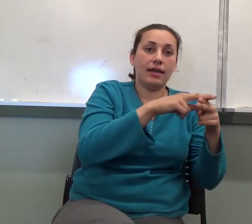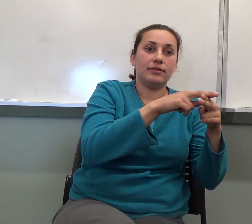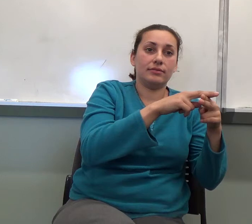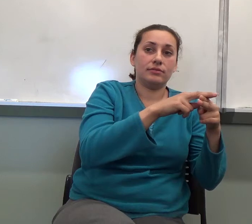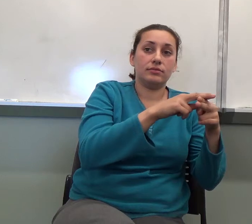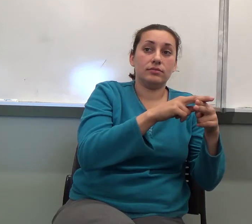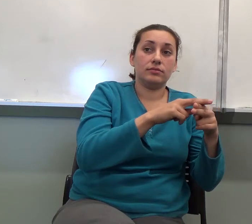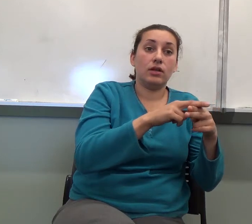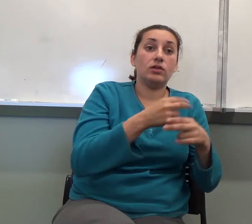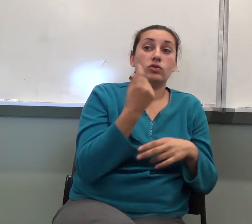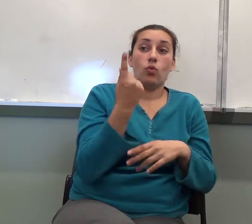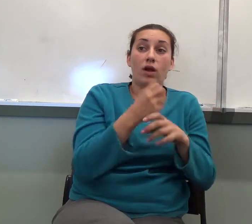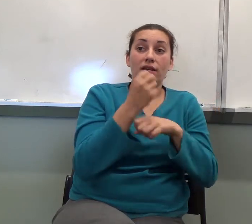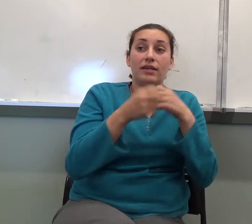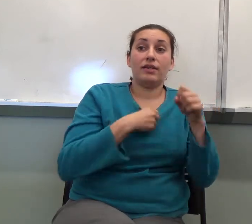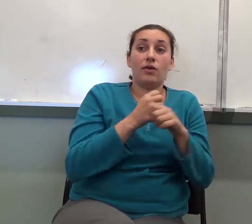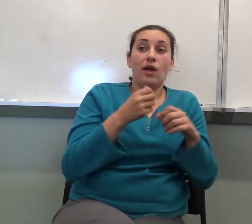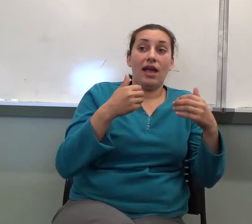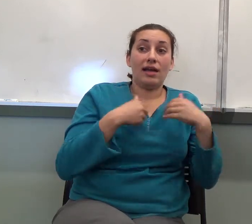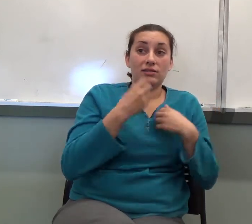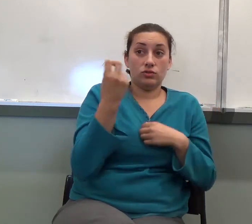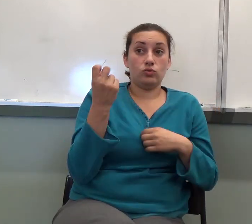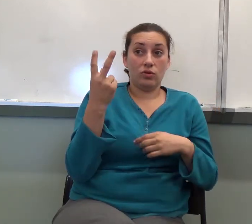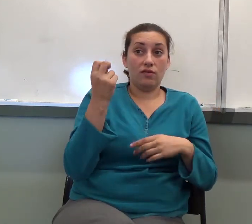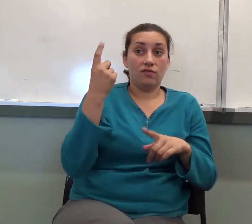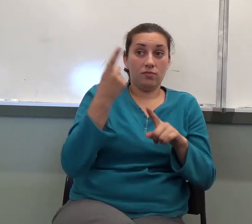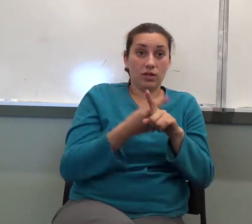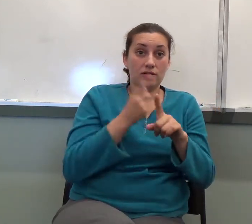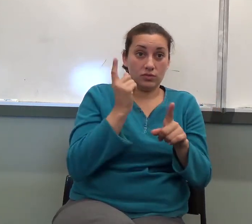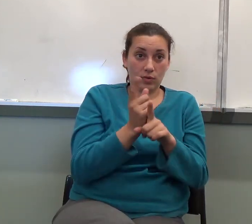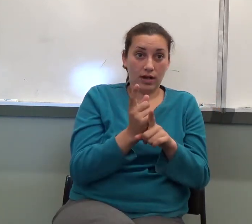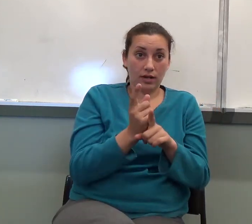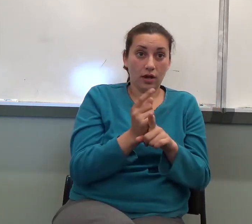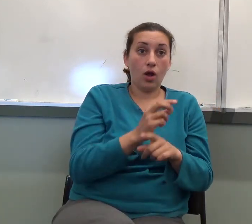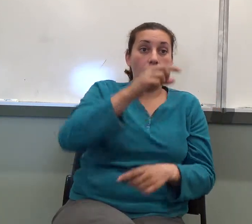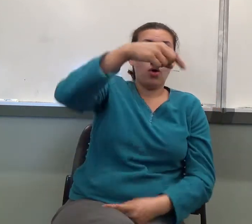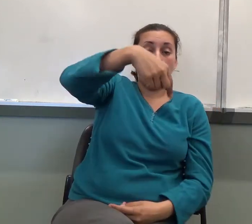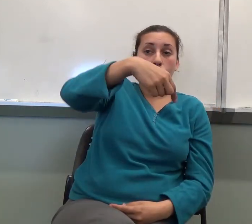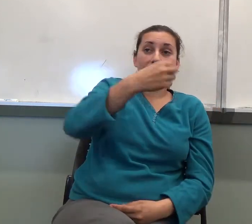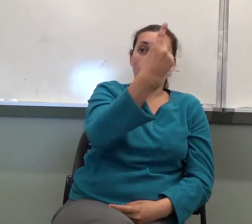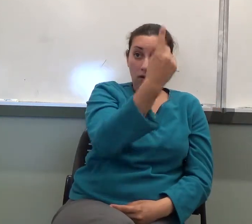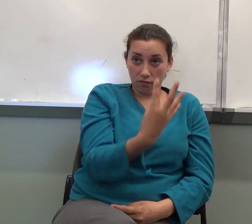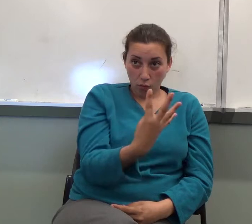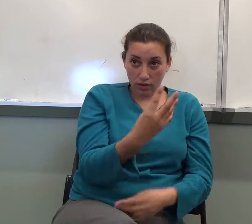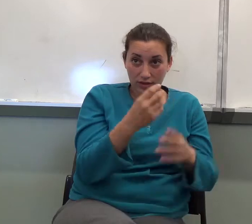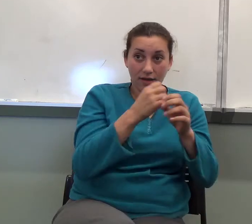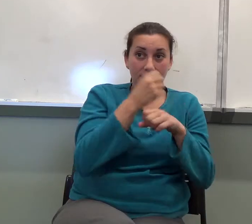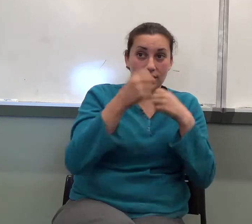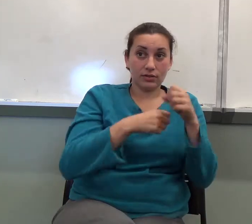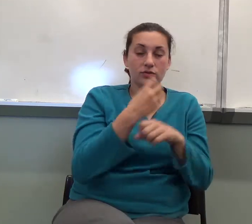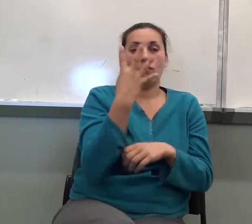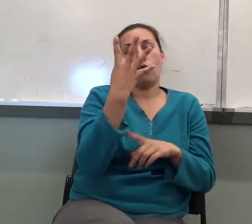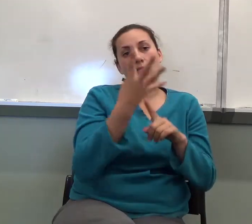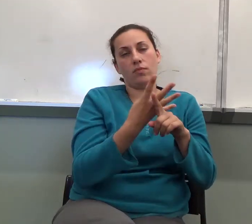year would be 4, right? Quarterly means 4. Okay, and this is for 5 years, t equals